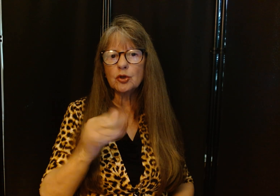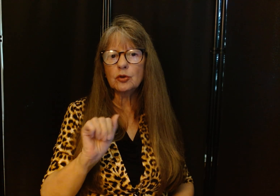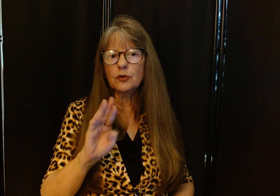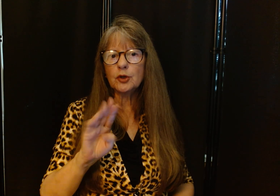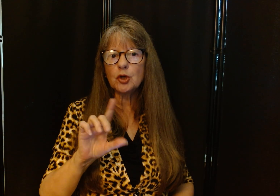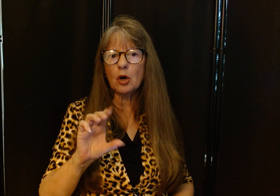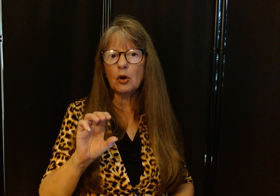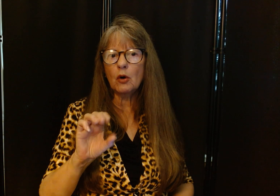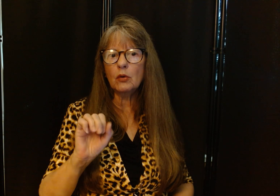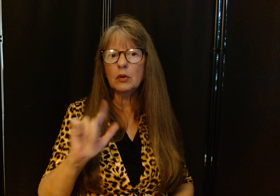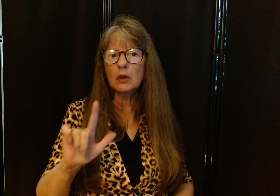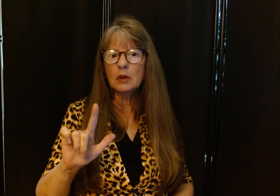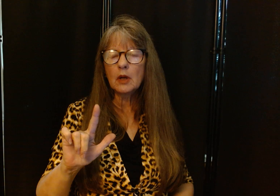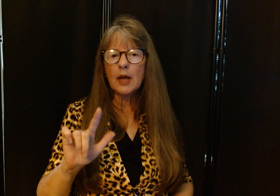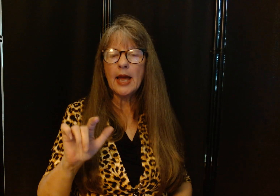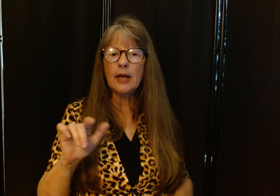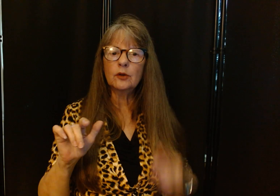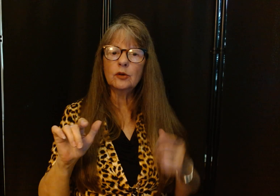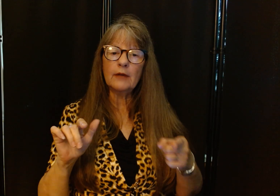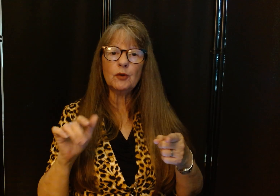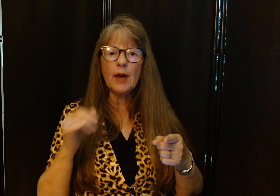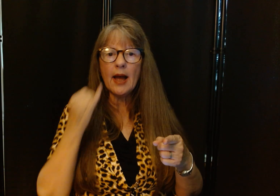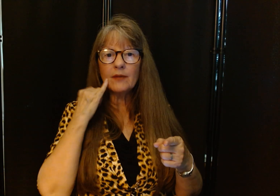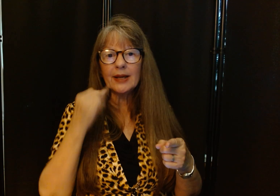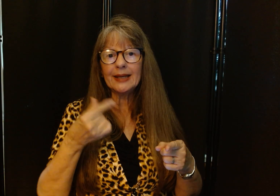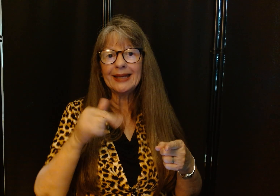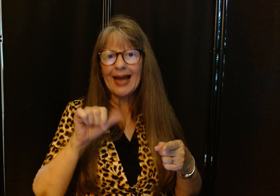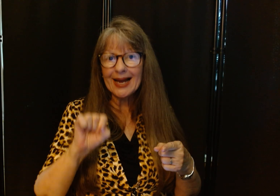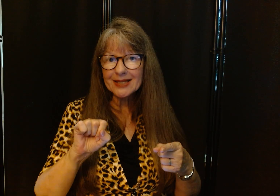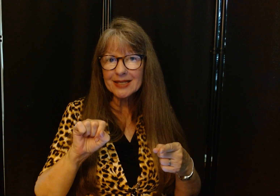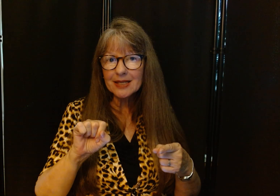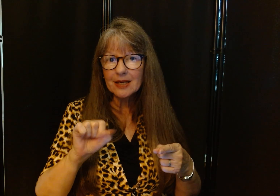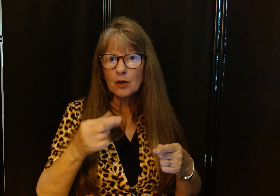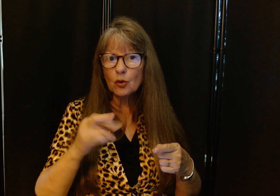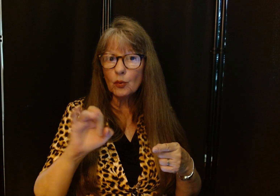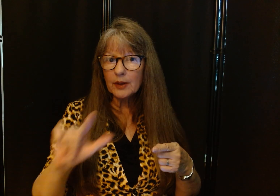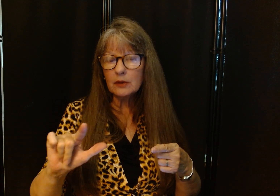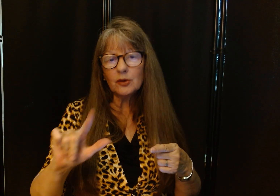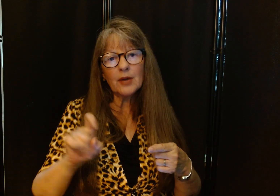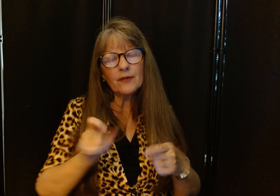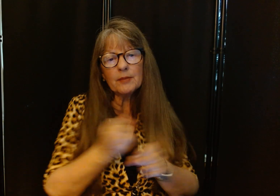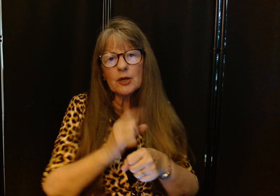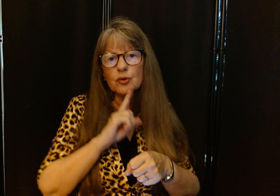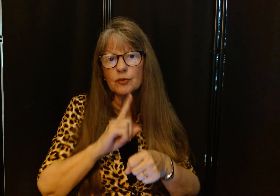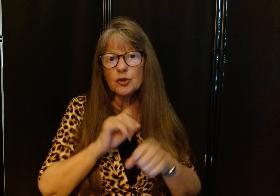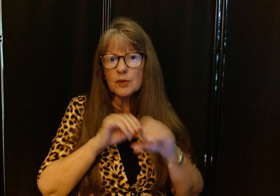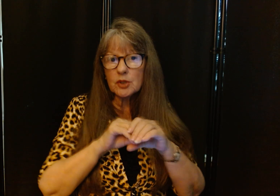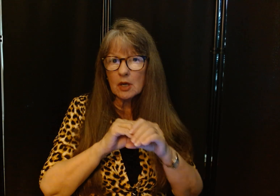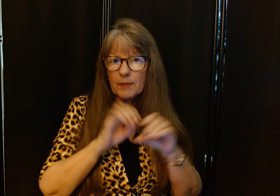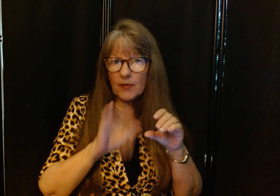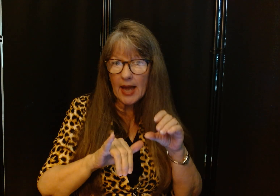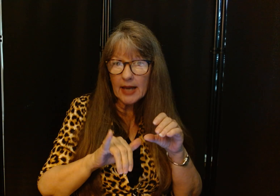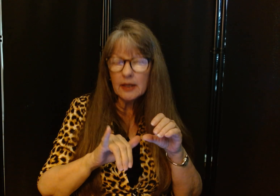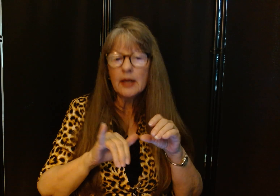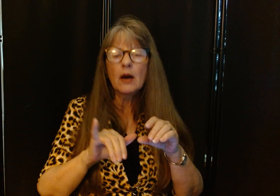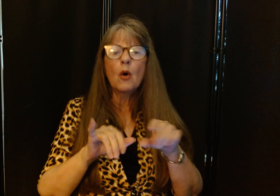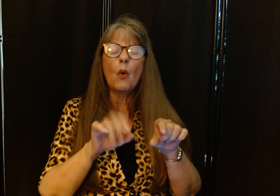the charcoal. And if you have like a gas grill, you'd have to make sure that you would stock up on that. Or